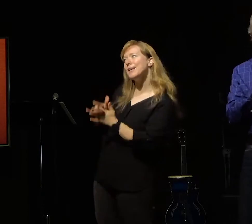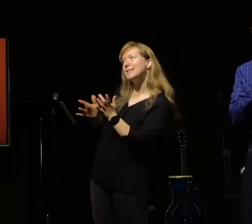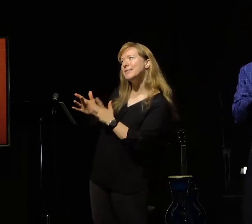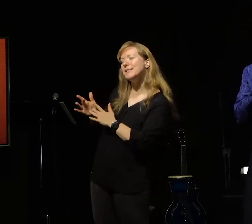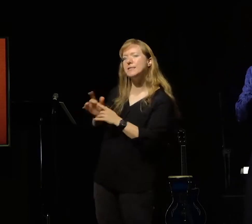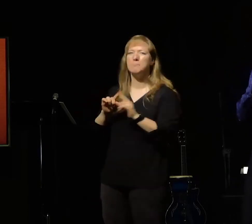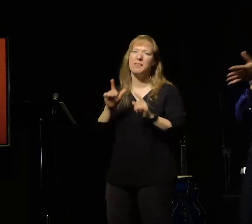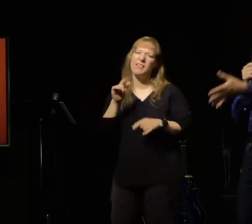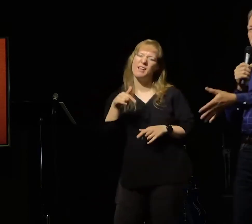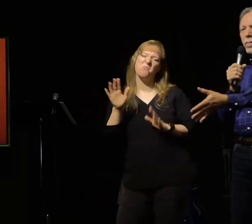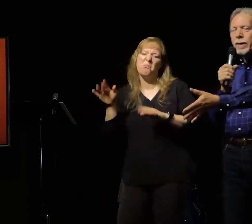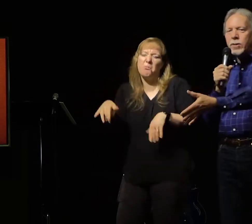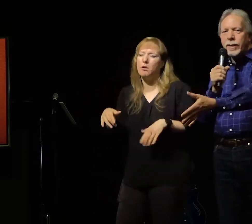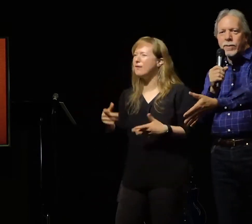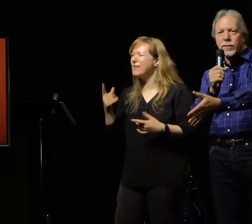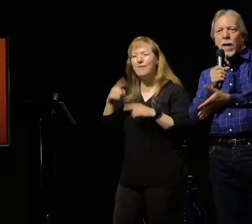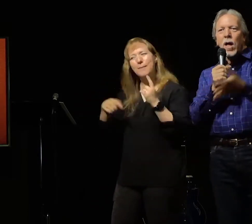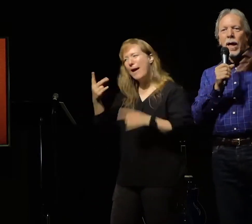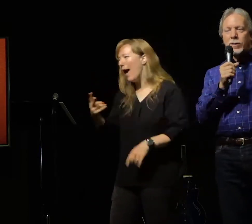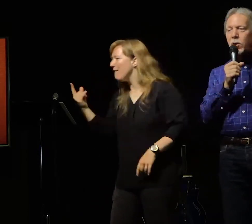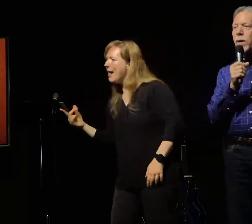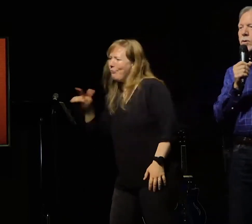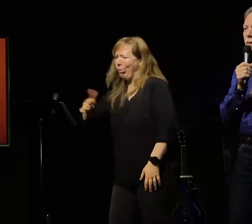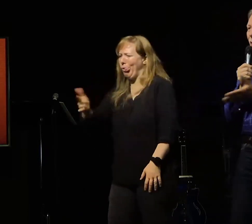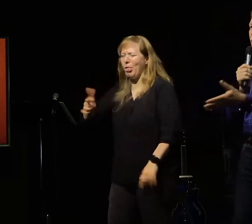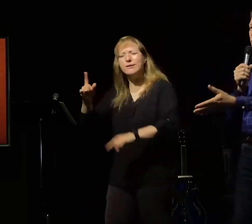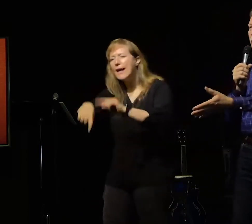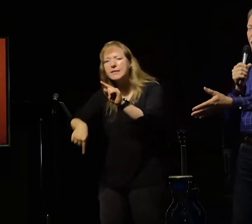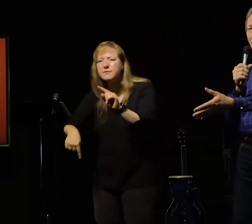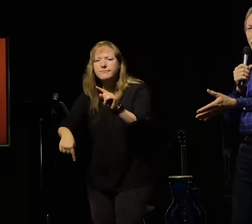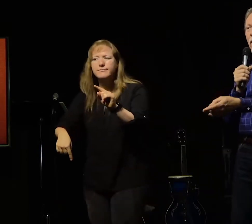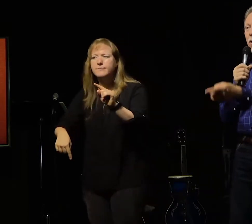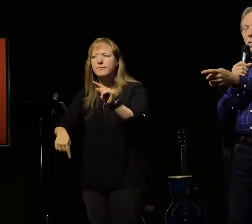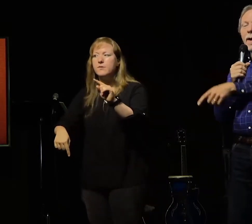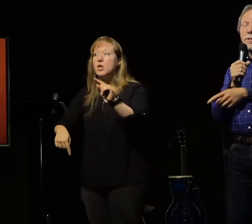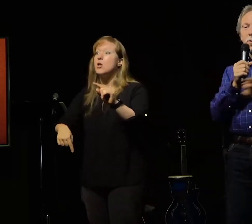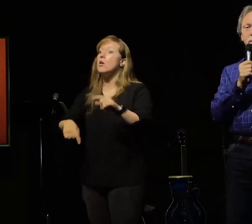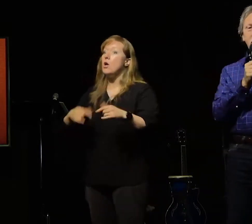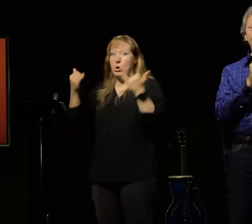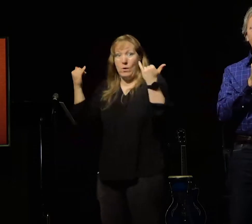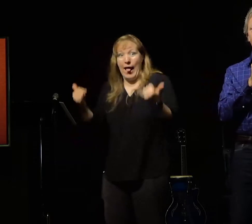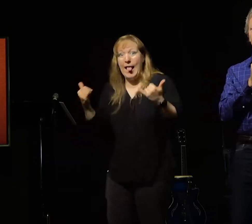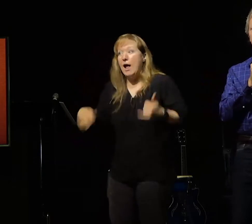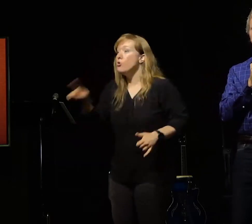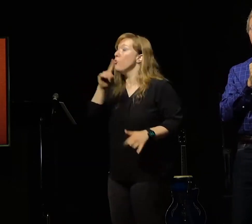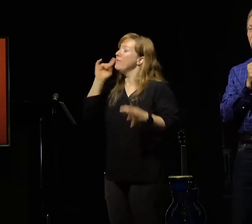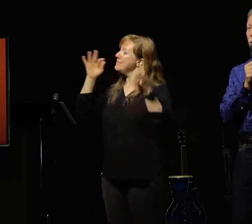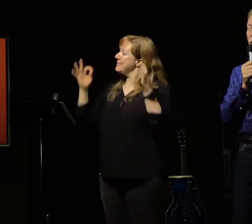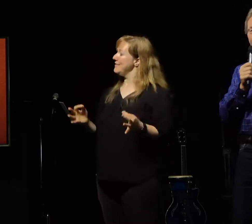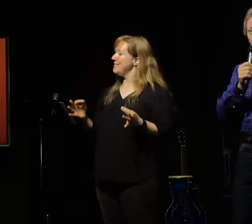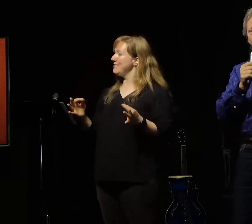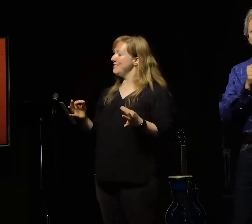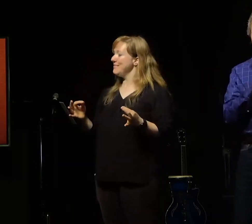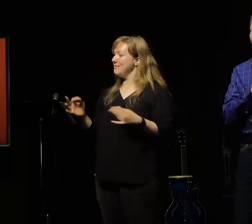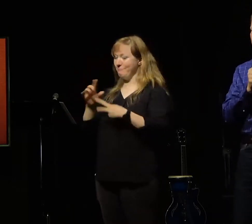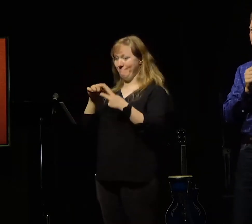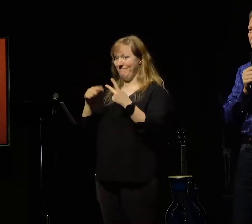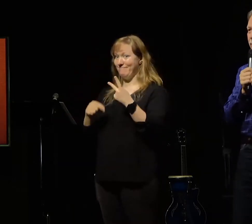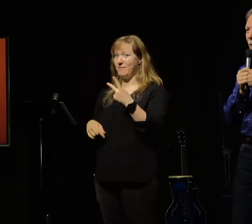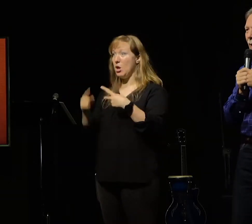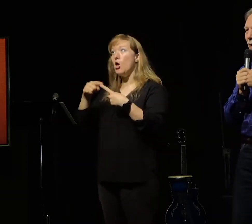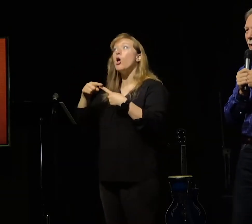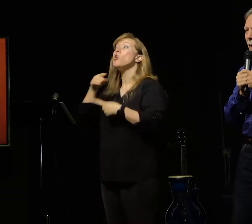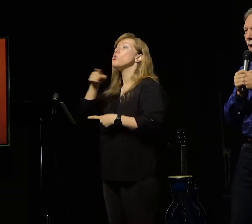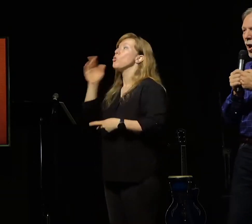even, as I share with you about Jesus, as you understand who he is, you've got a choice to make. You're going to either be attached to